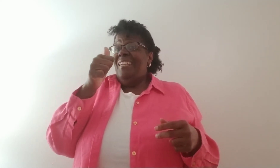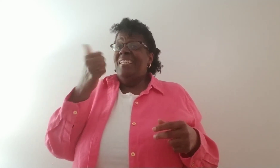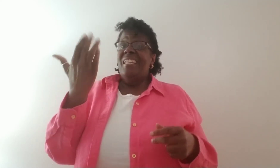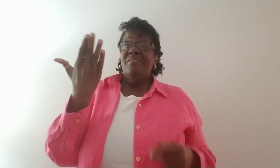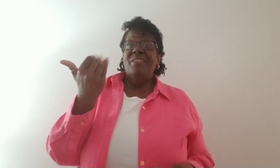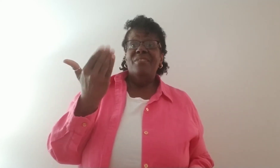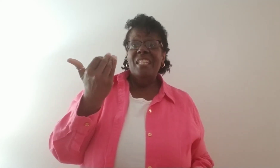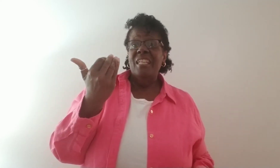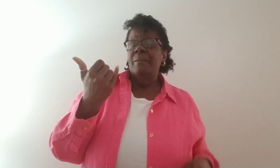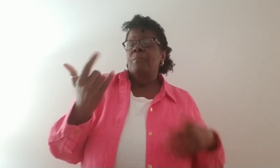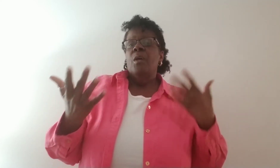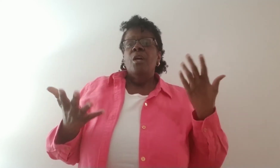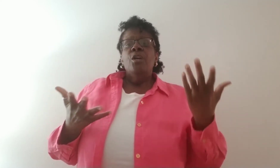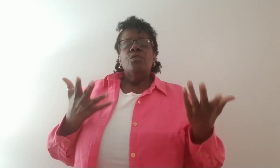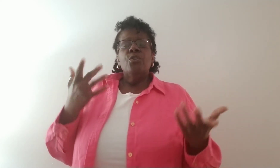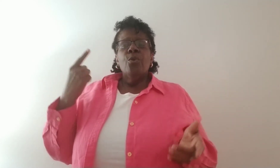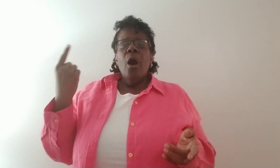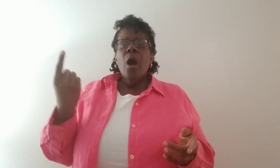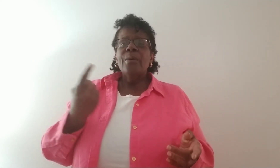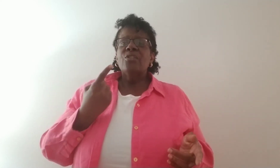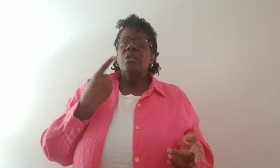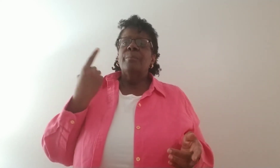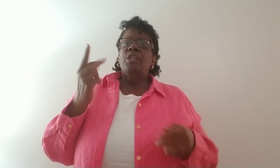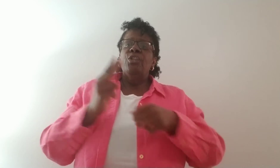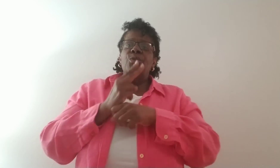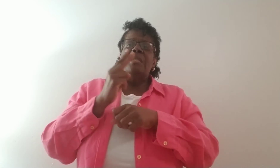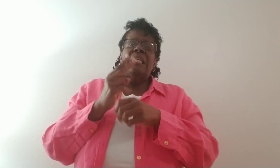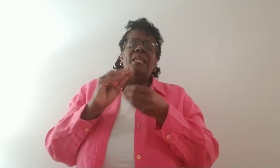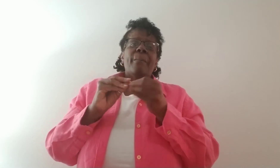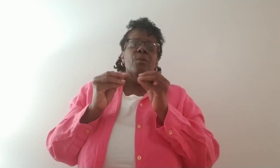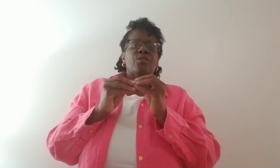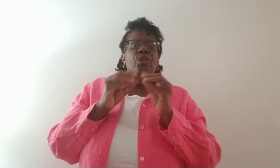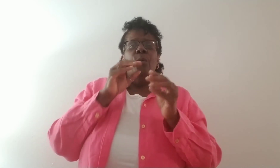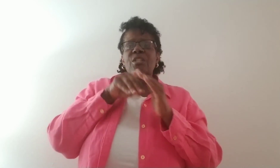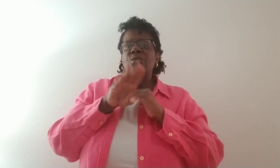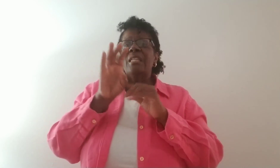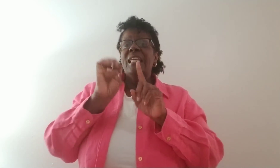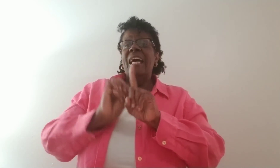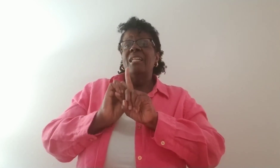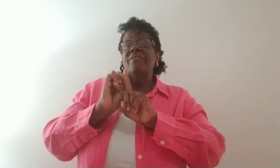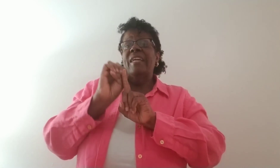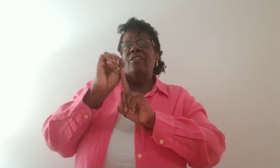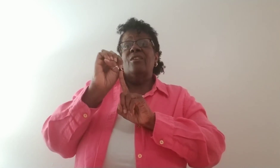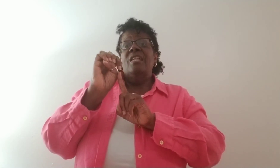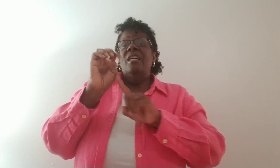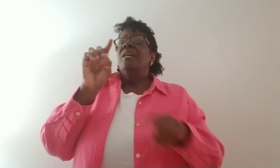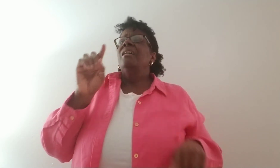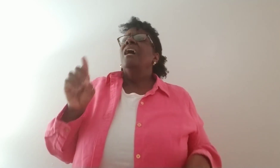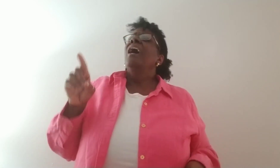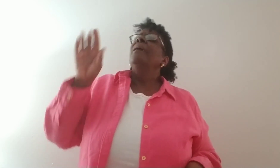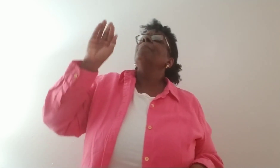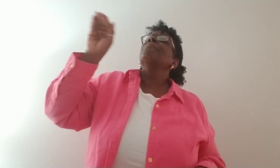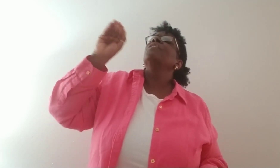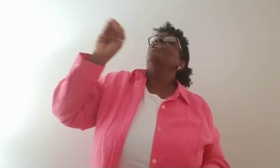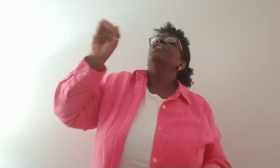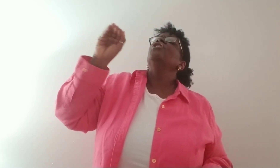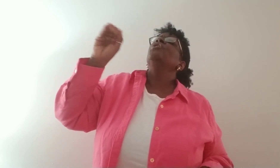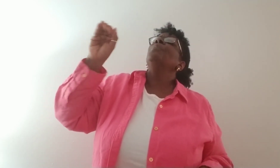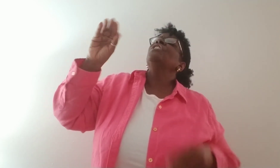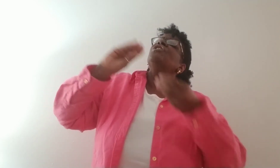and 15. So you're always gonna be using numbers. You go into the elevator. Could you push